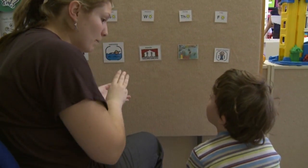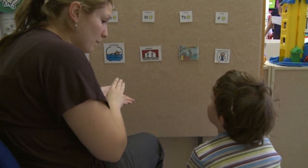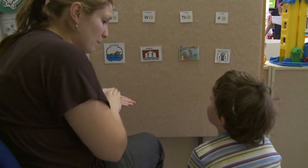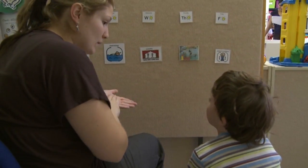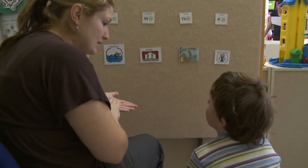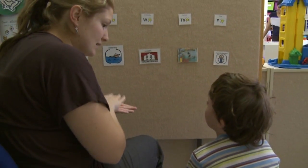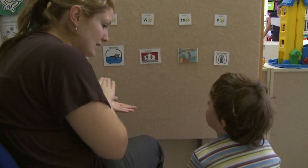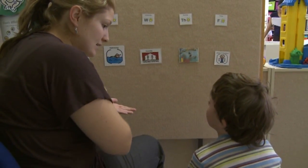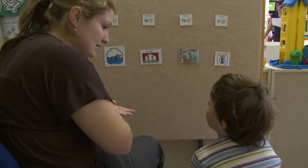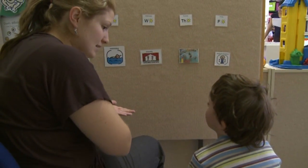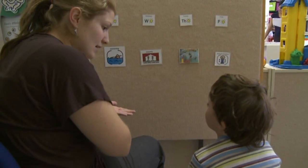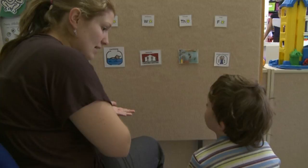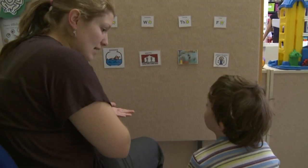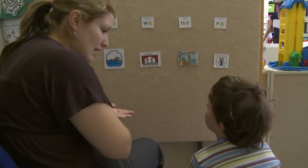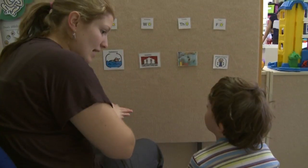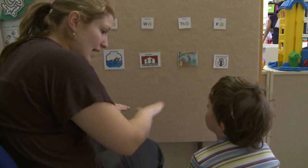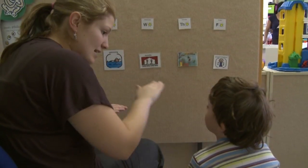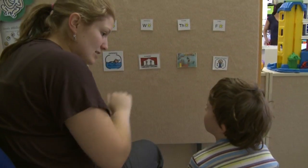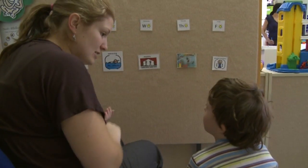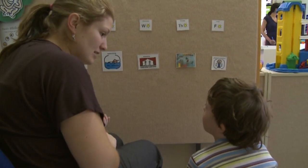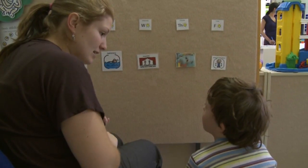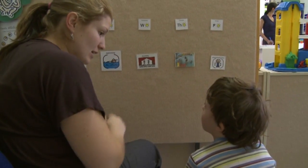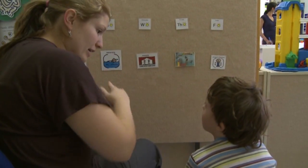And Mrs. H. Sit